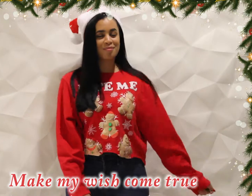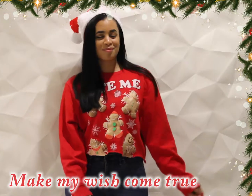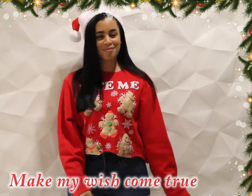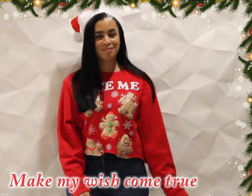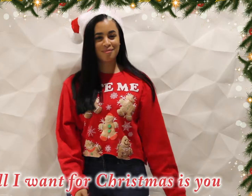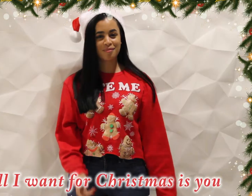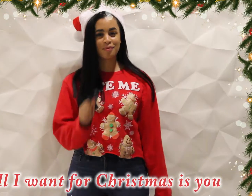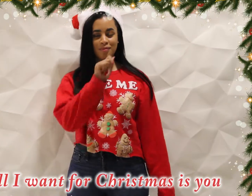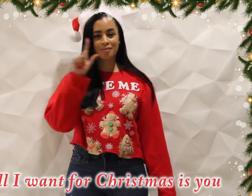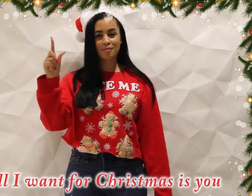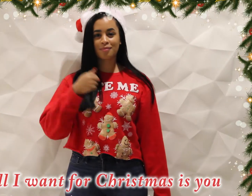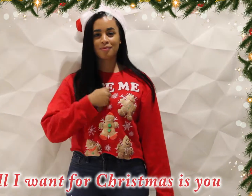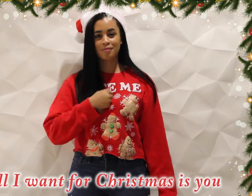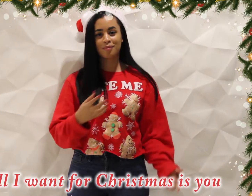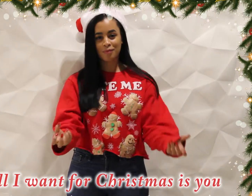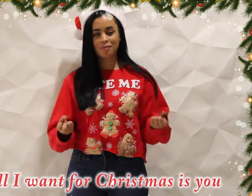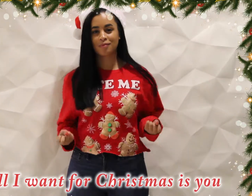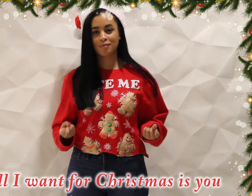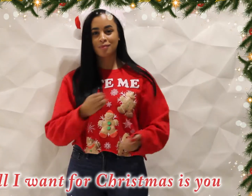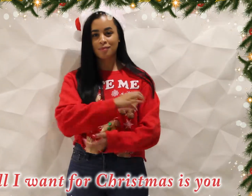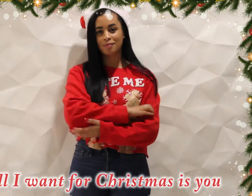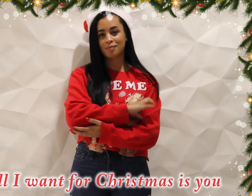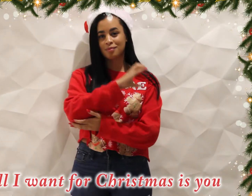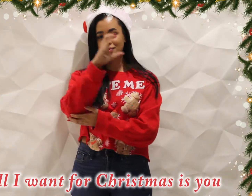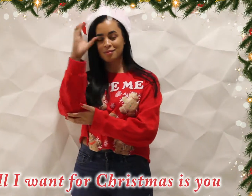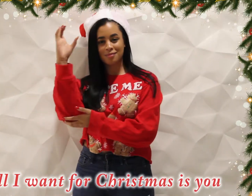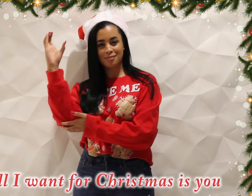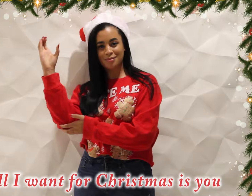All I want for Christmas